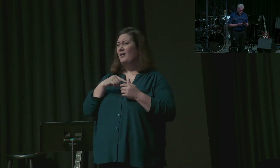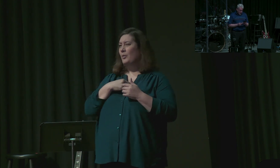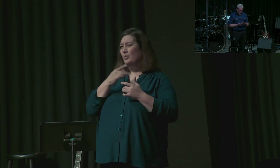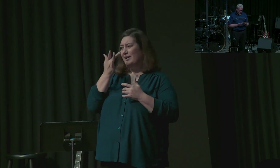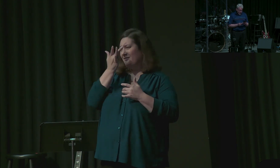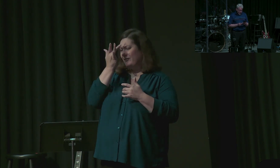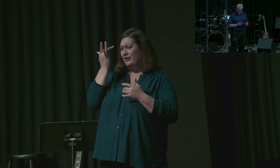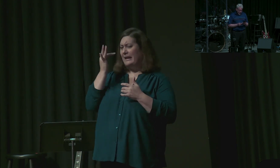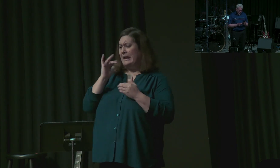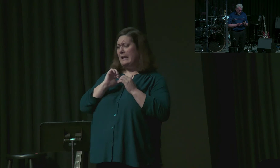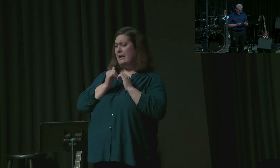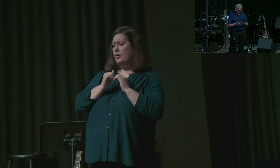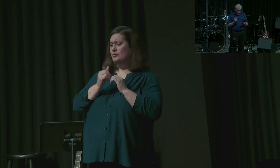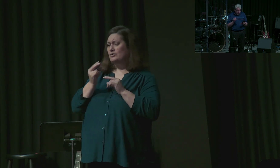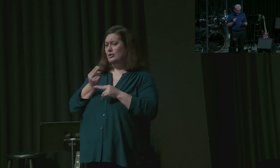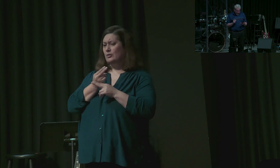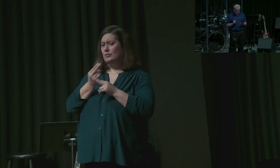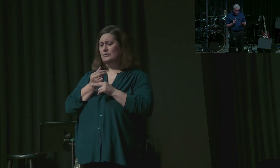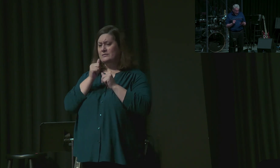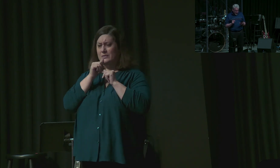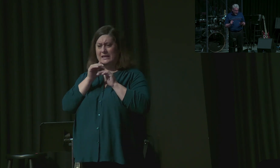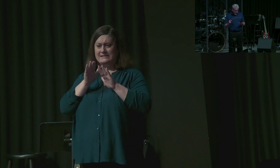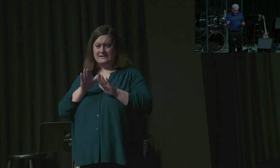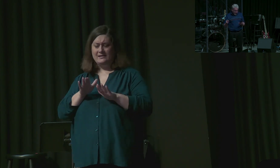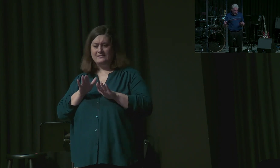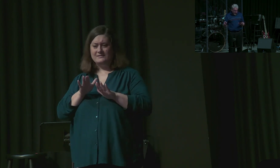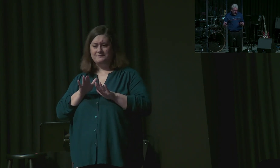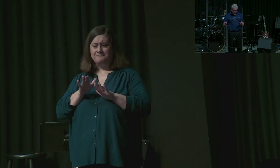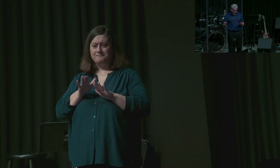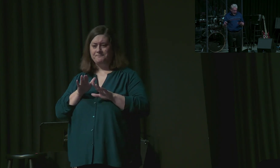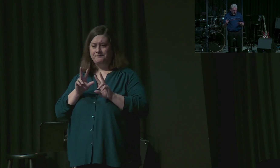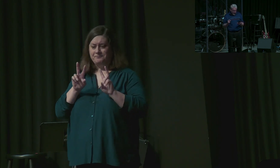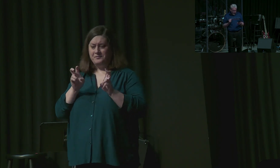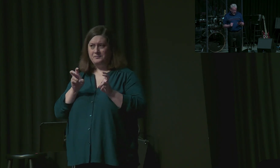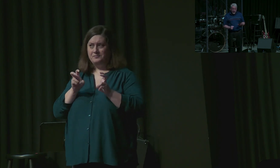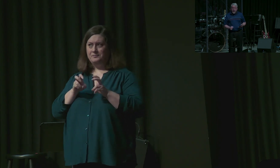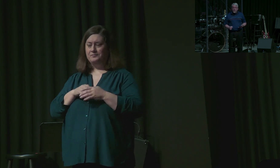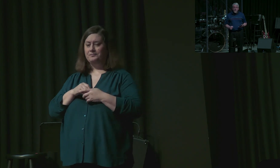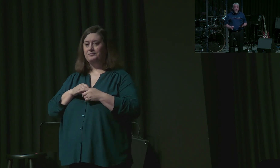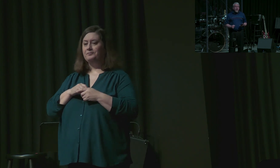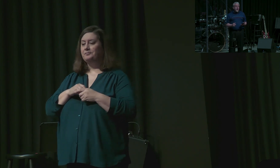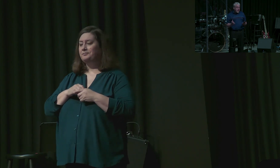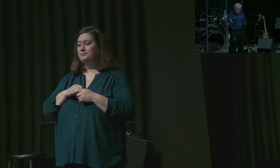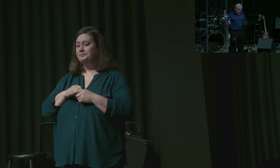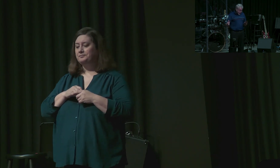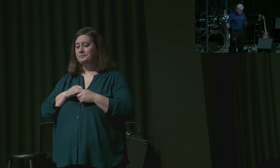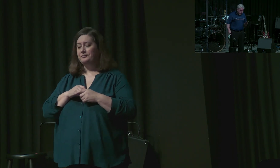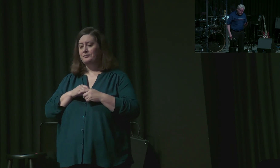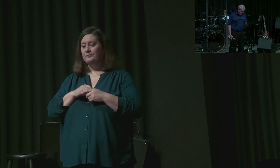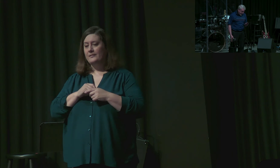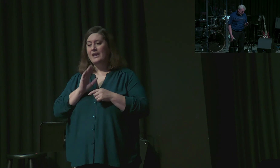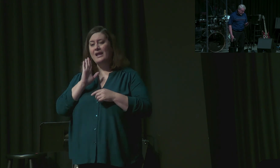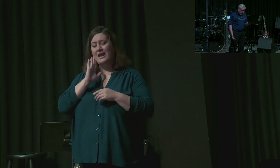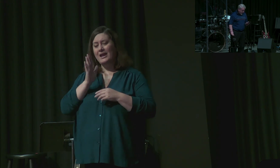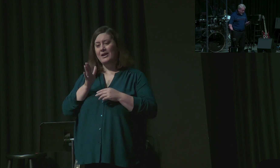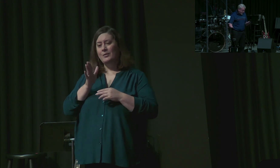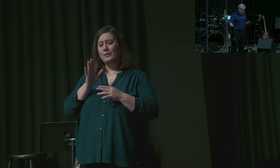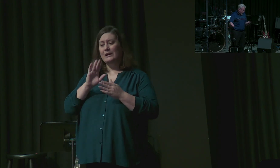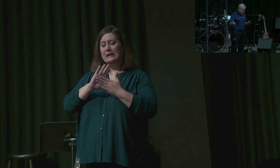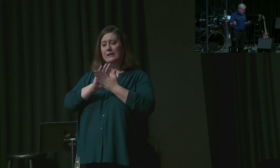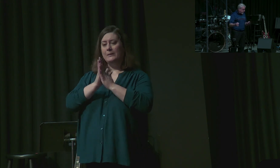blessing words. But among the Israelites and among the people of God, this will become an illustration of faith,